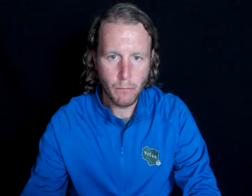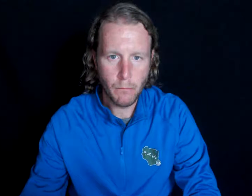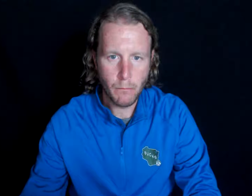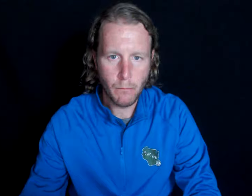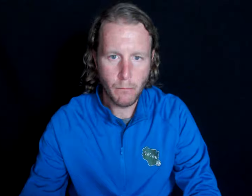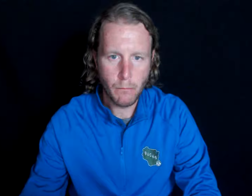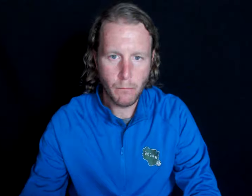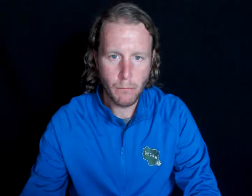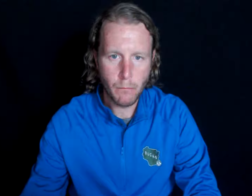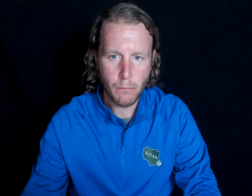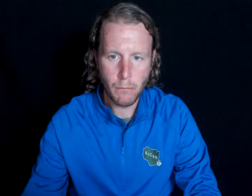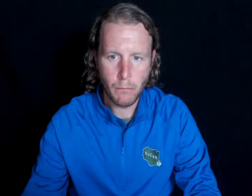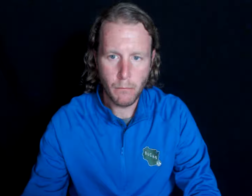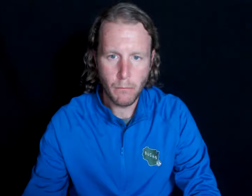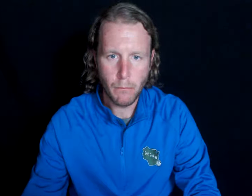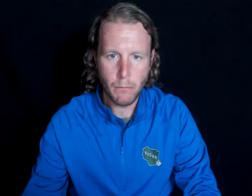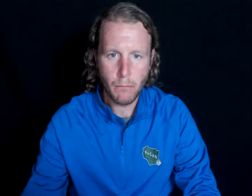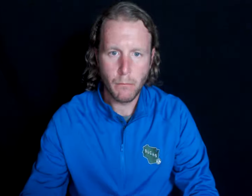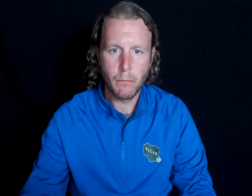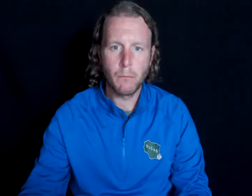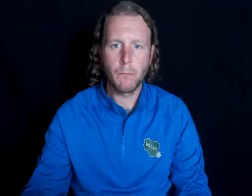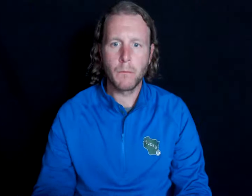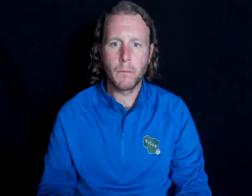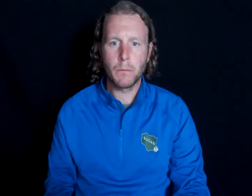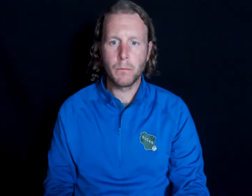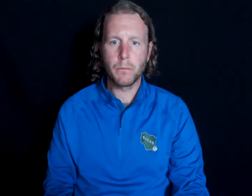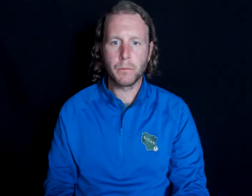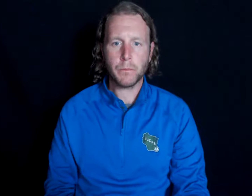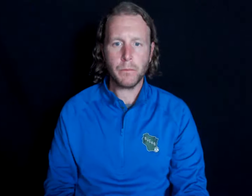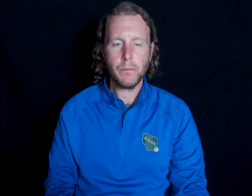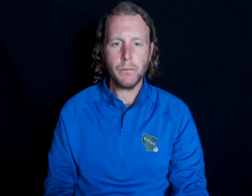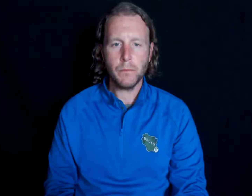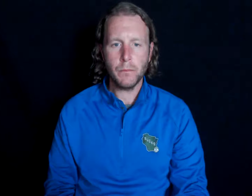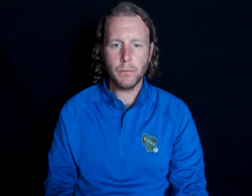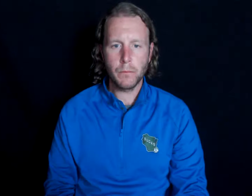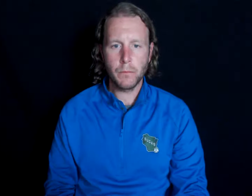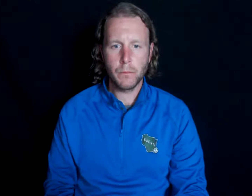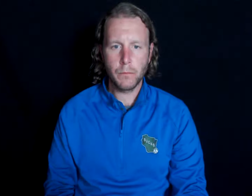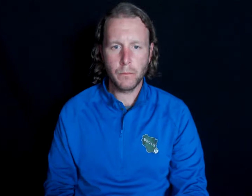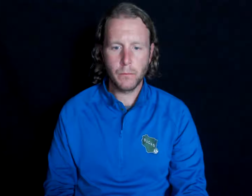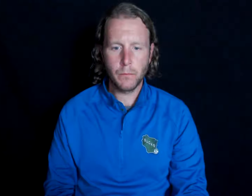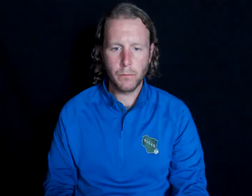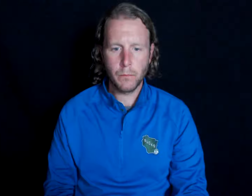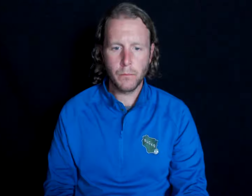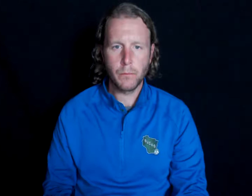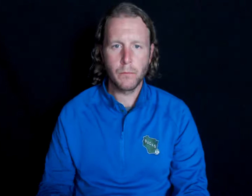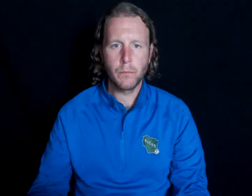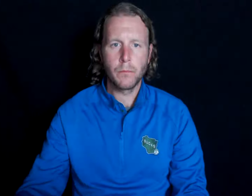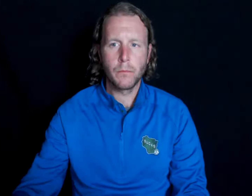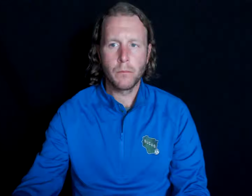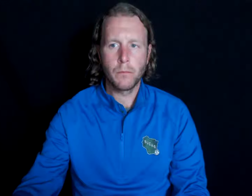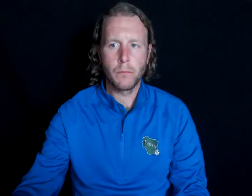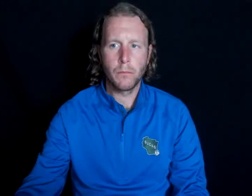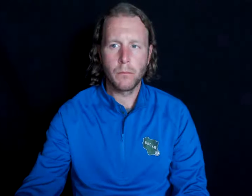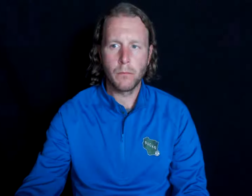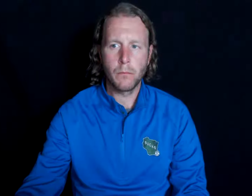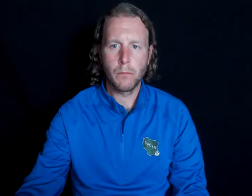transfer money. When you don't need your bank, put it here. That's banking reimagined. What's in your wallet? Why are we